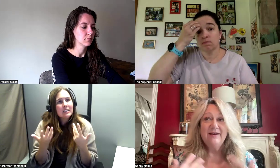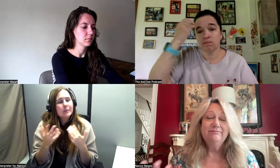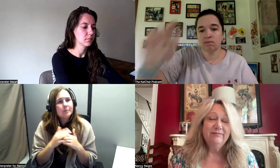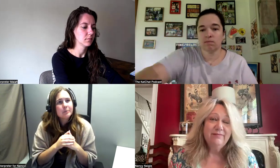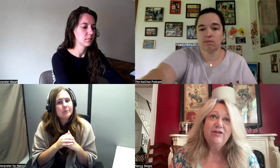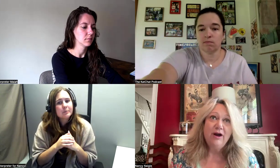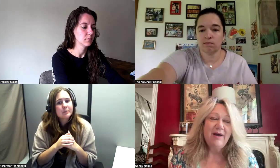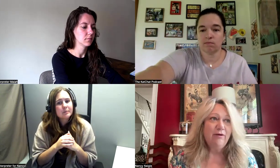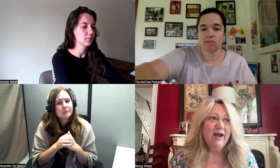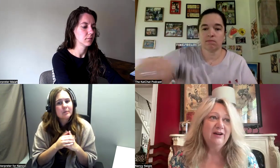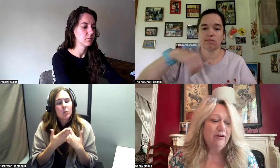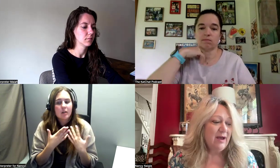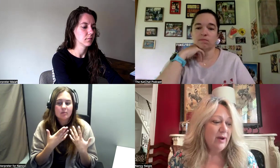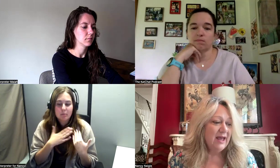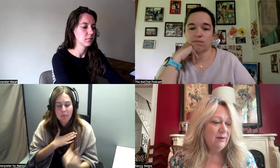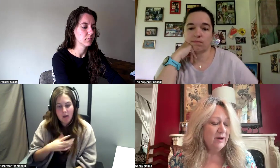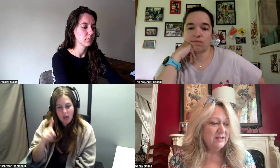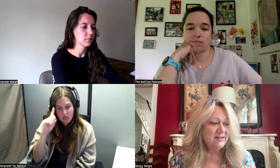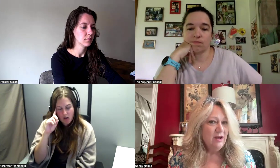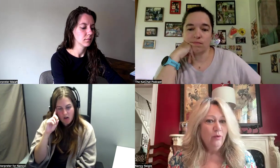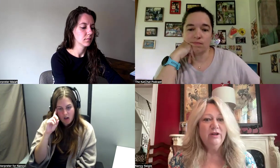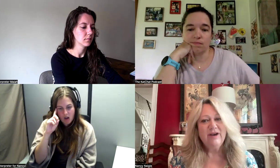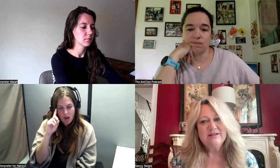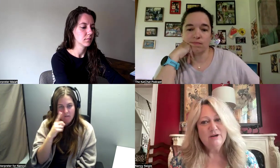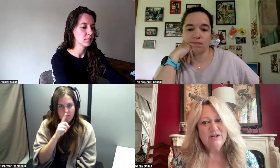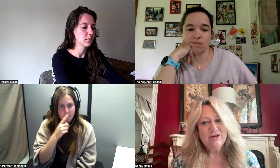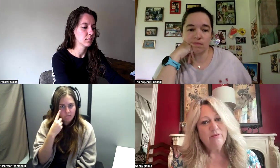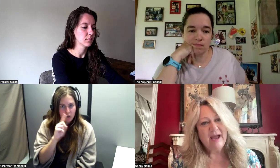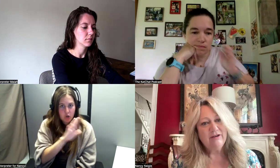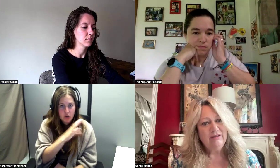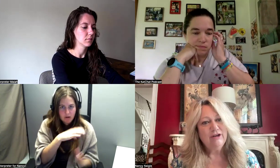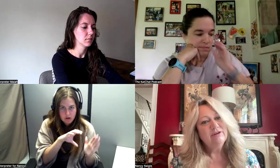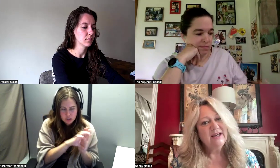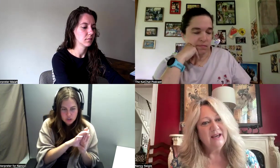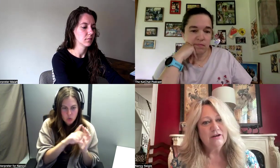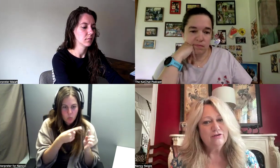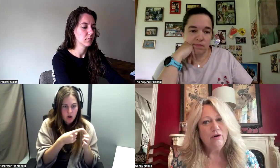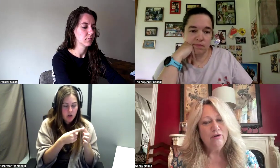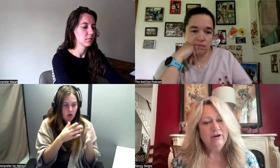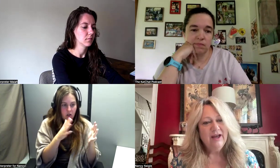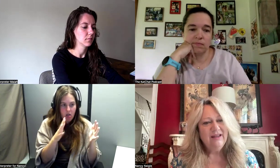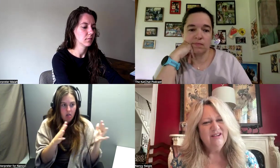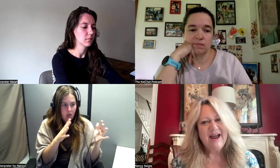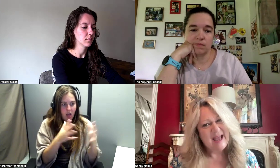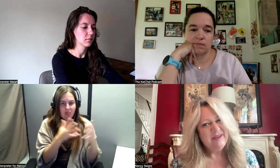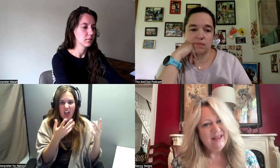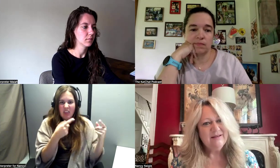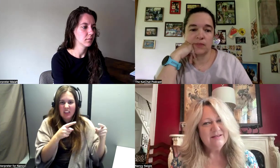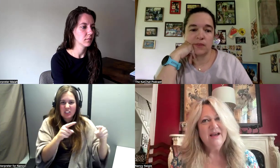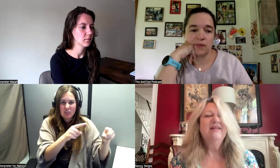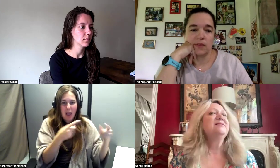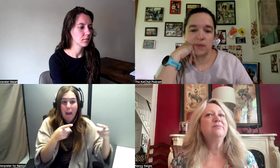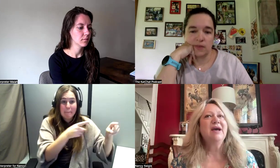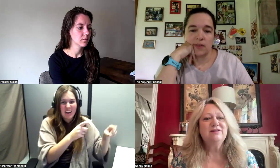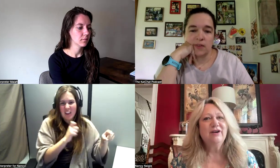or my thought about writing her that way was when you've got so much around you that you really can't control, and they're not happy